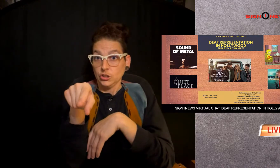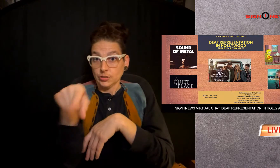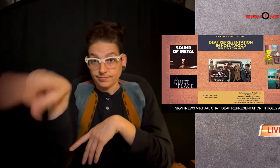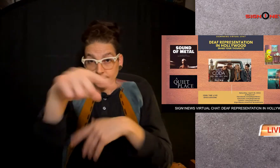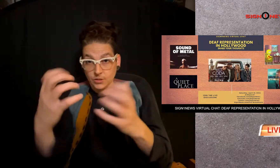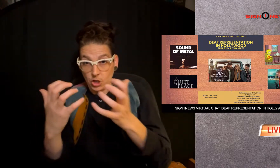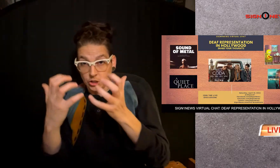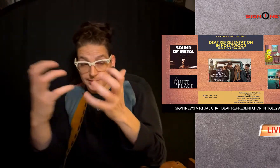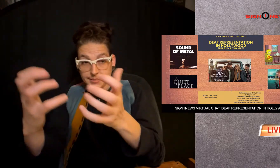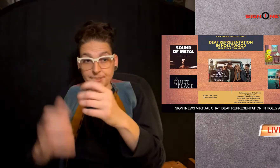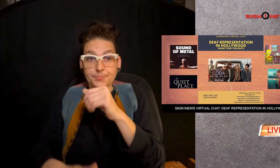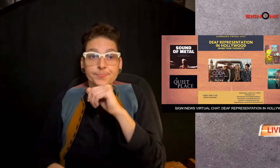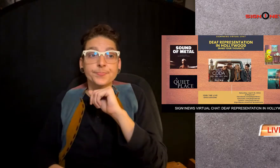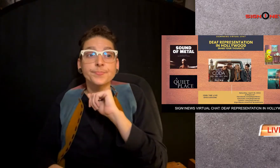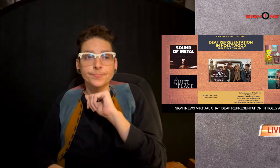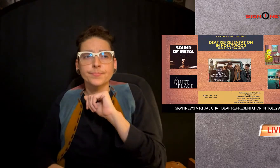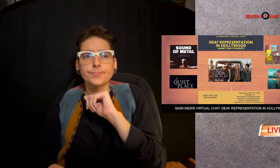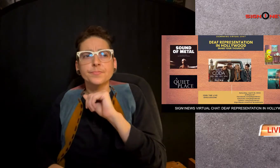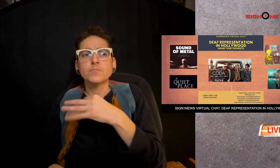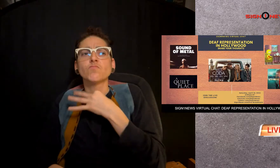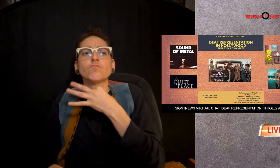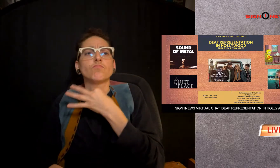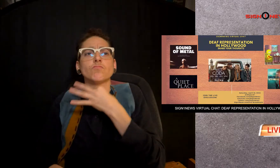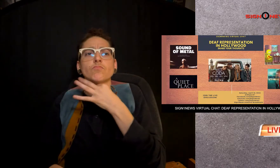So my first question for you guys is,